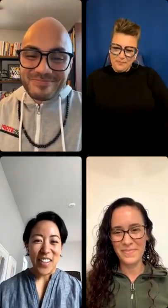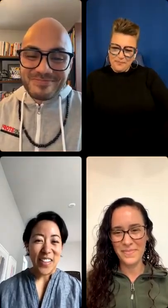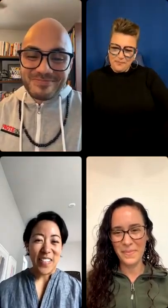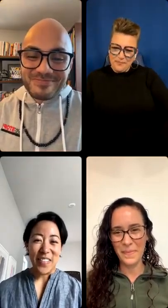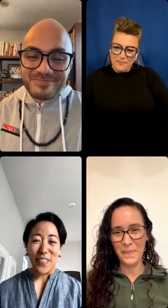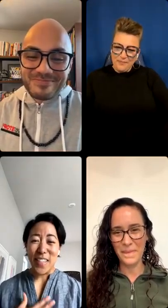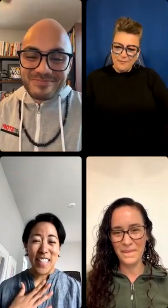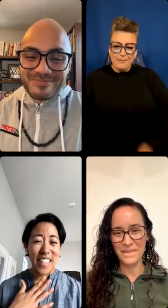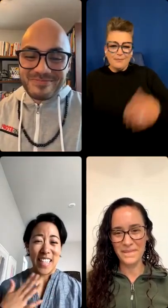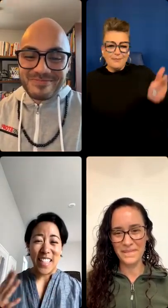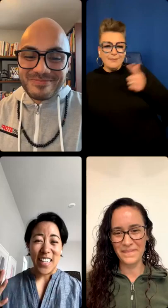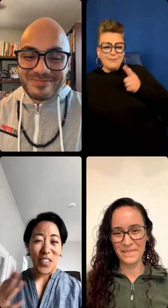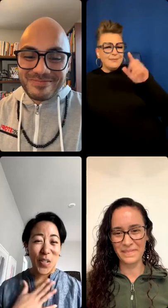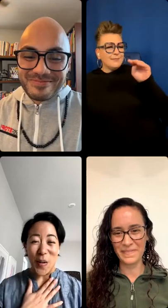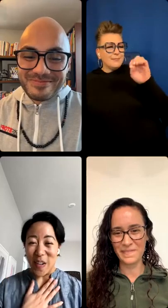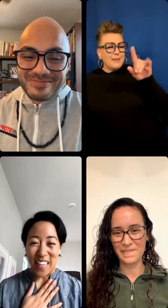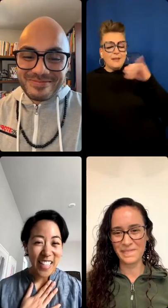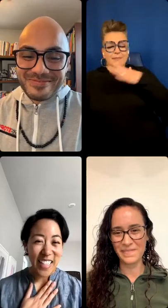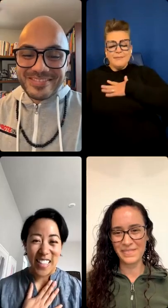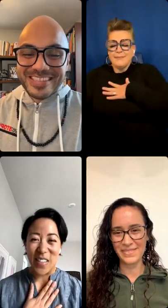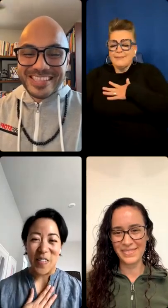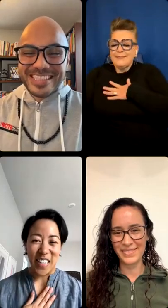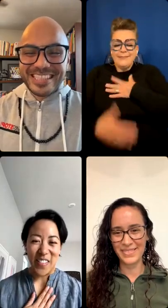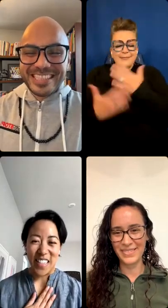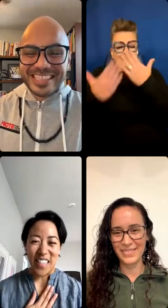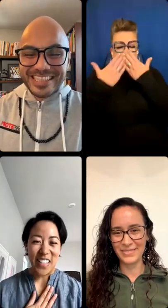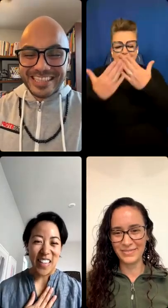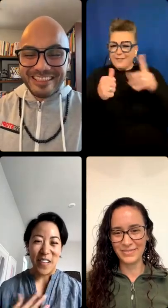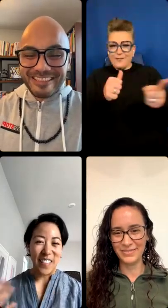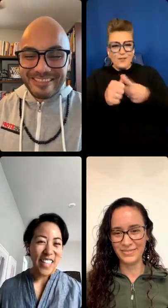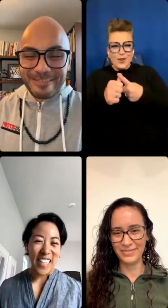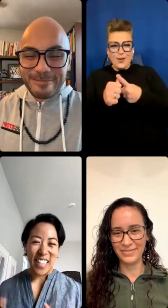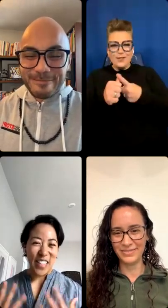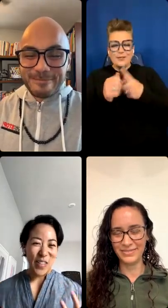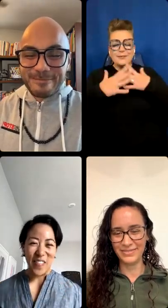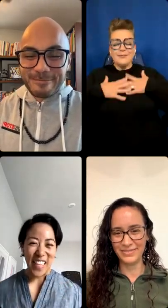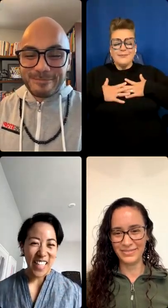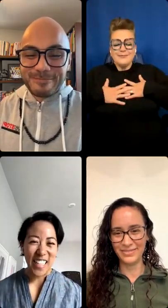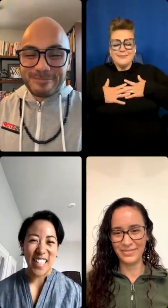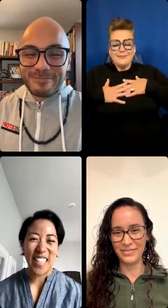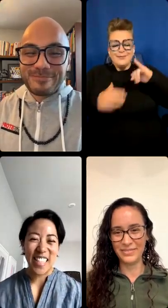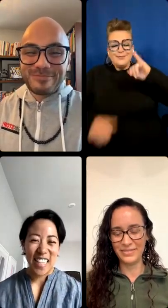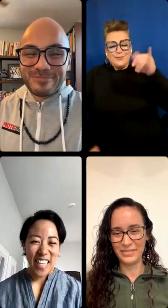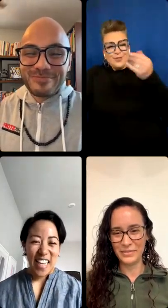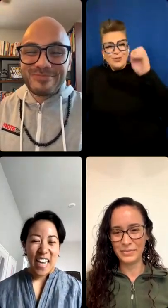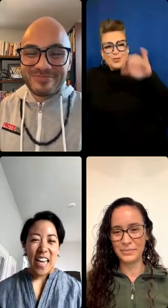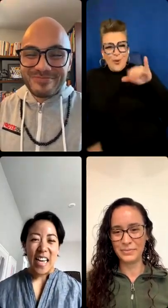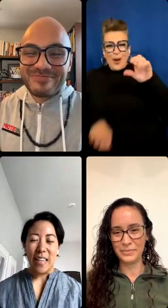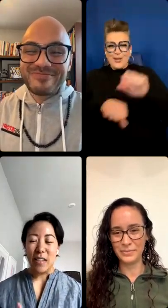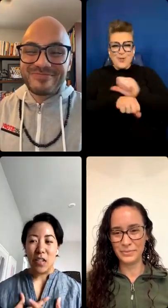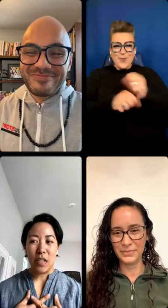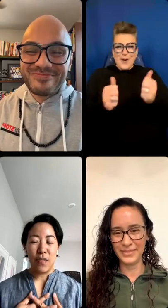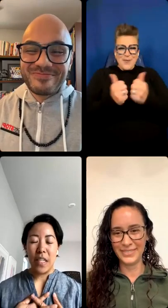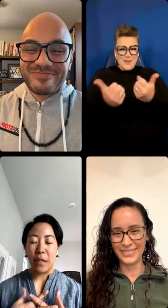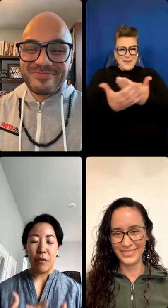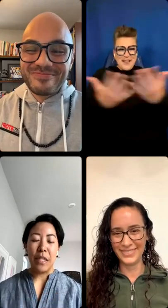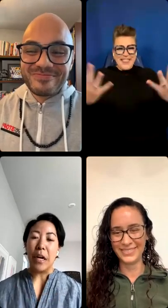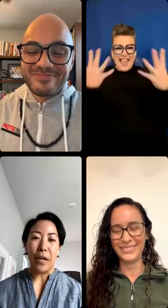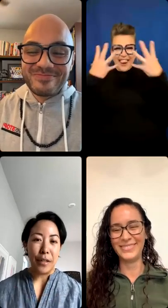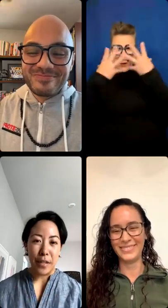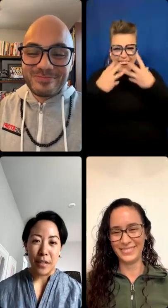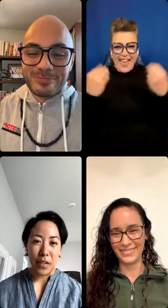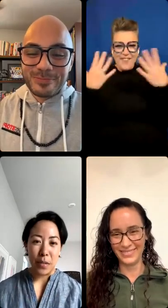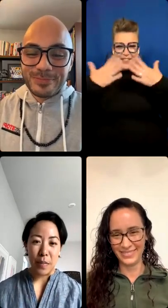Thank you. Firstly, it's a joy to work with such lovely humans, and just feeling